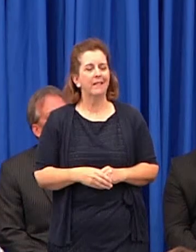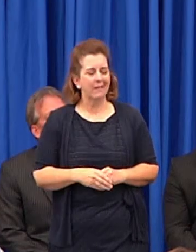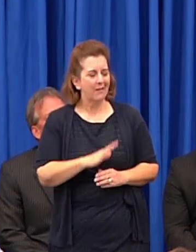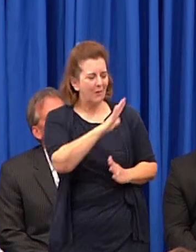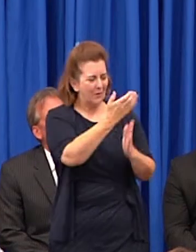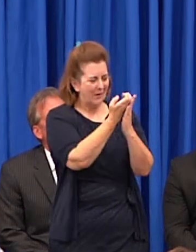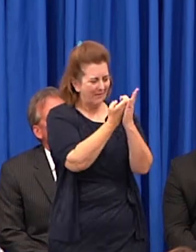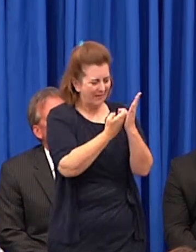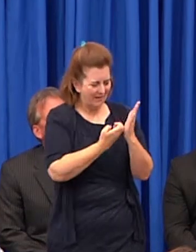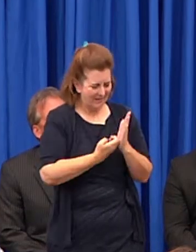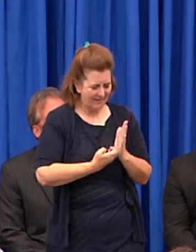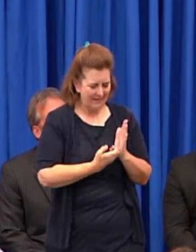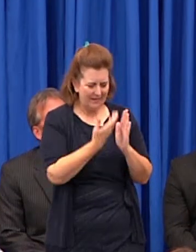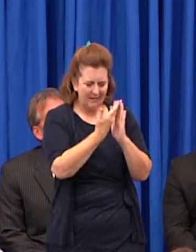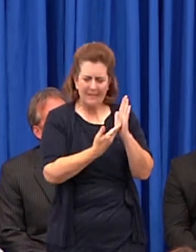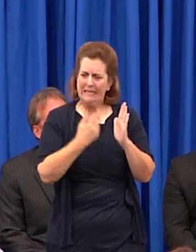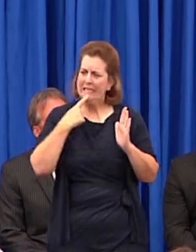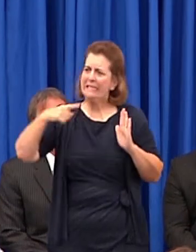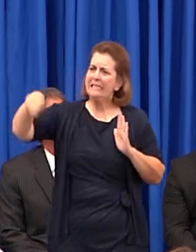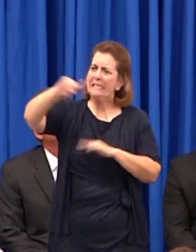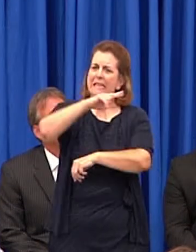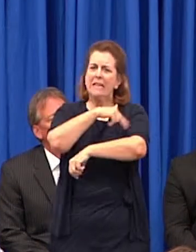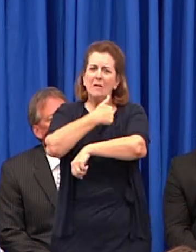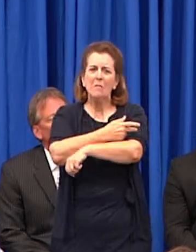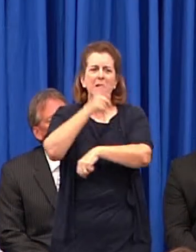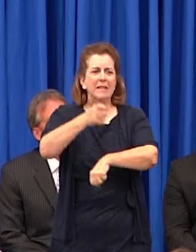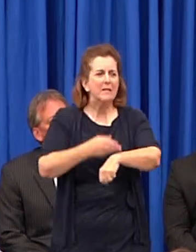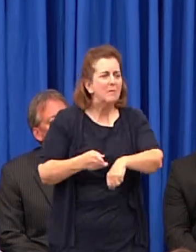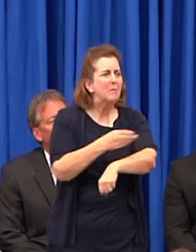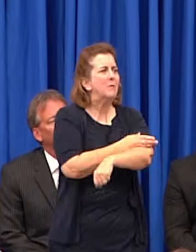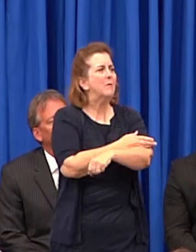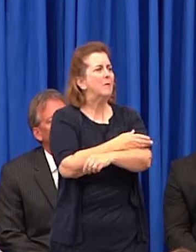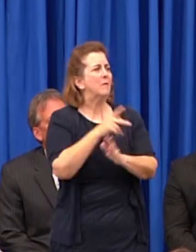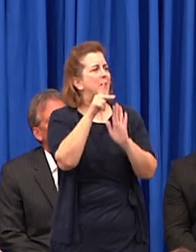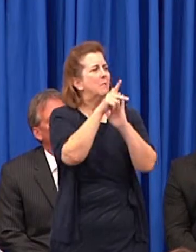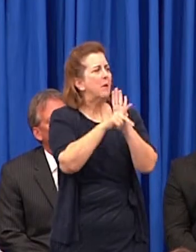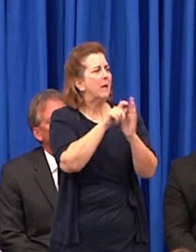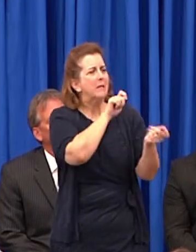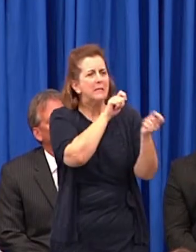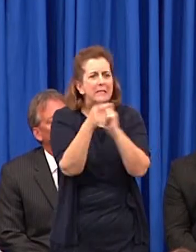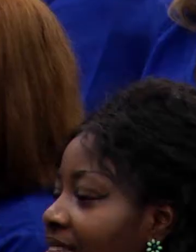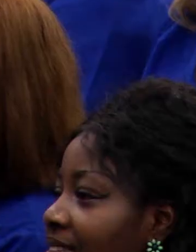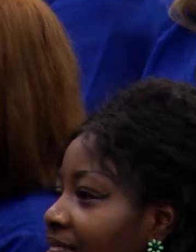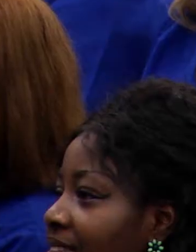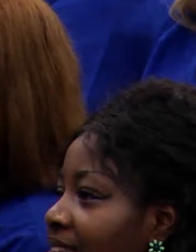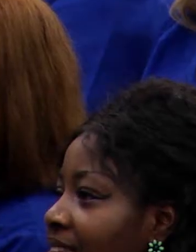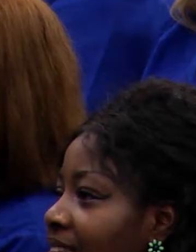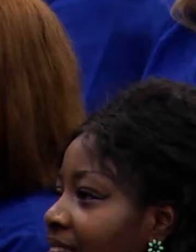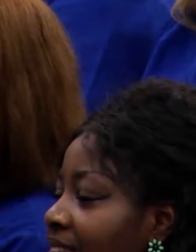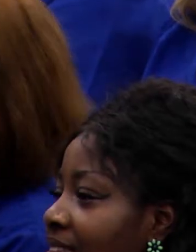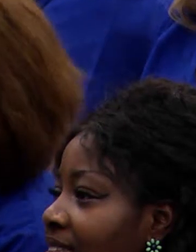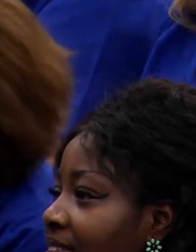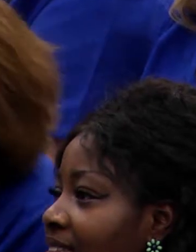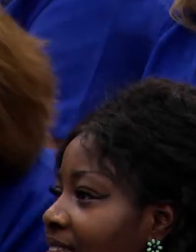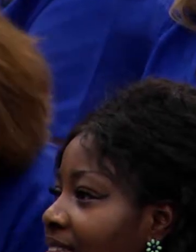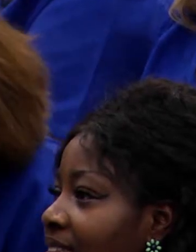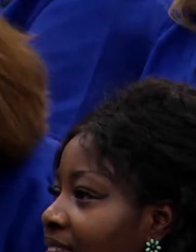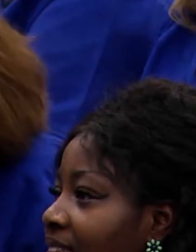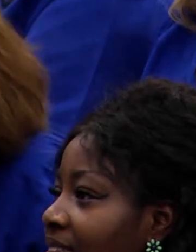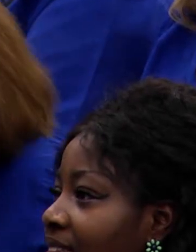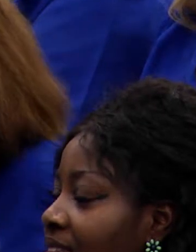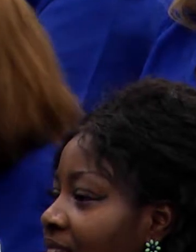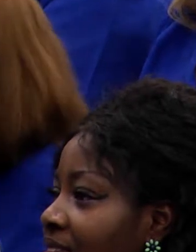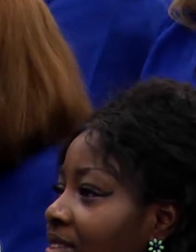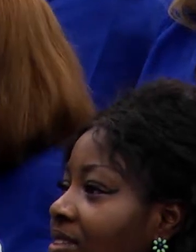to advocate for hospital improvements and policy change. After the war, she established the first secular nursing school